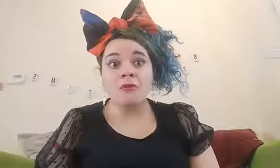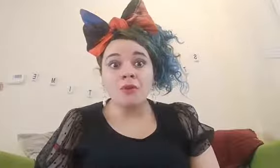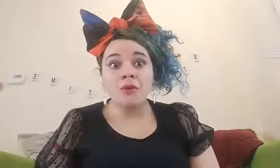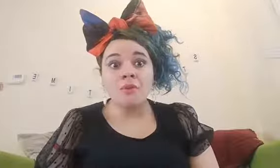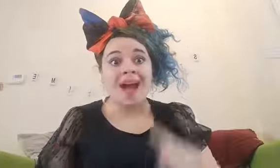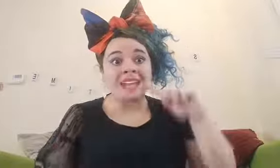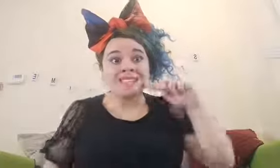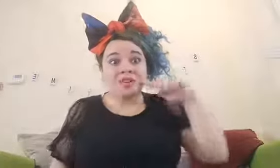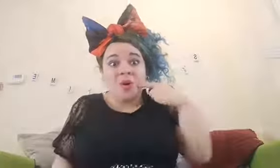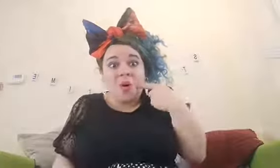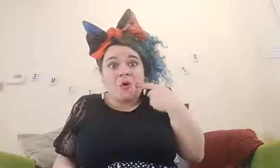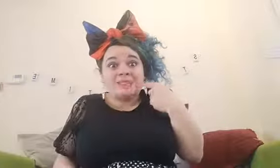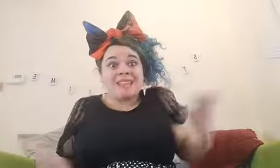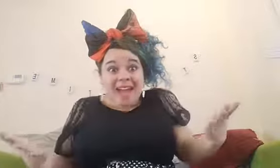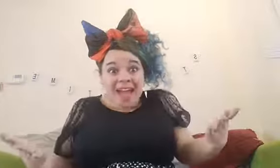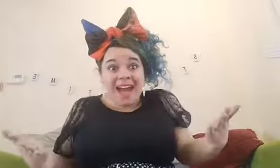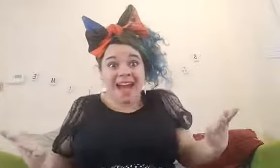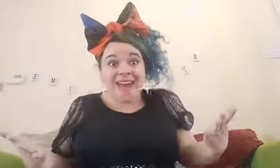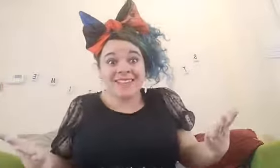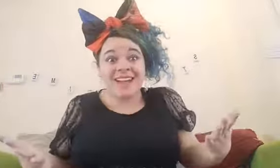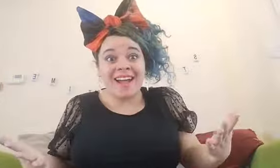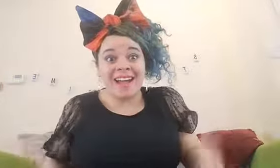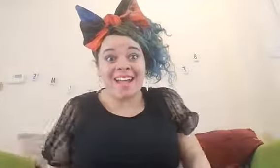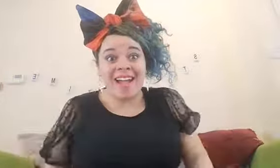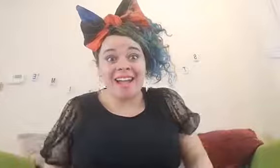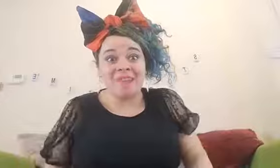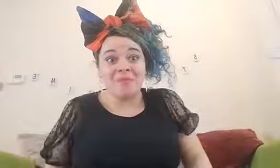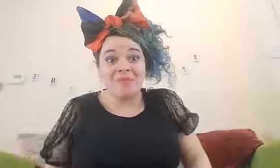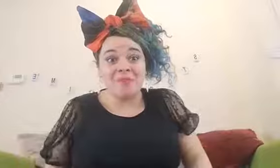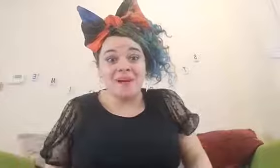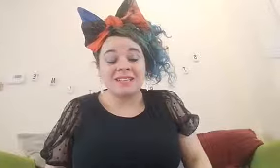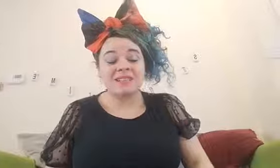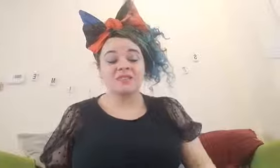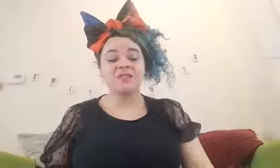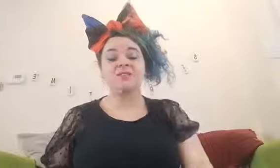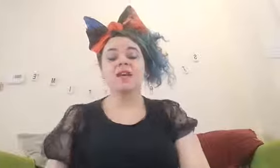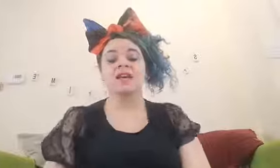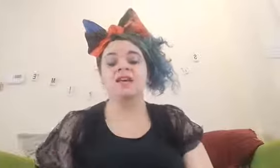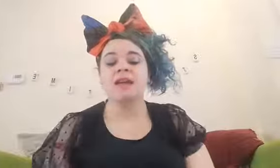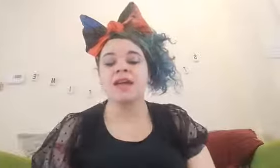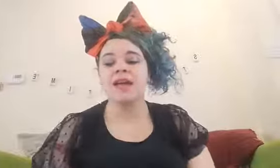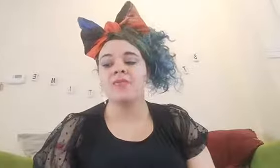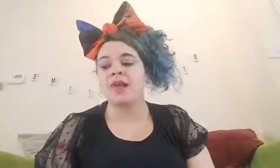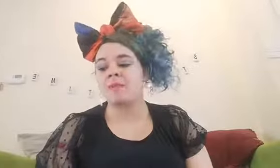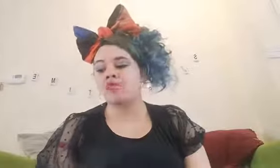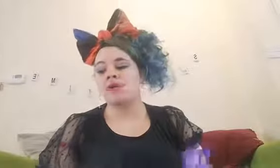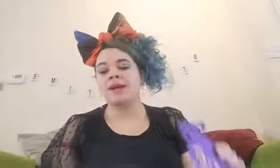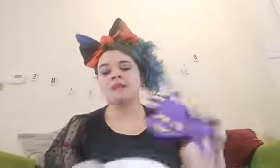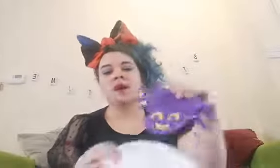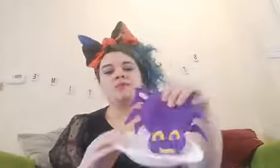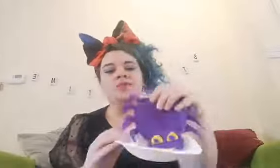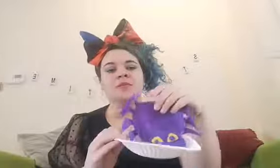Fruit pastels! Yeah, he ate fruit pastels. He ate them right up.